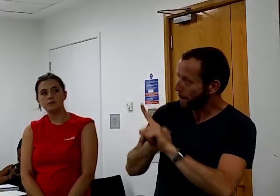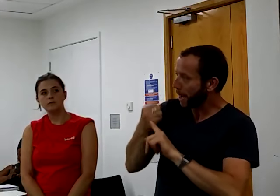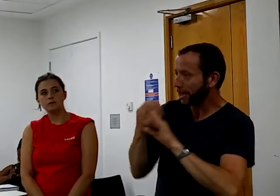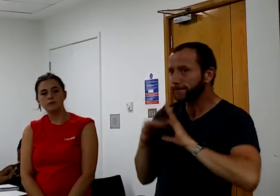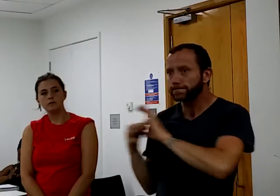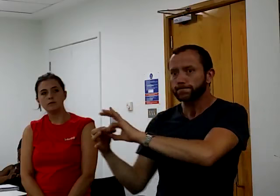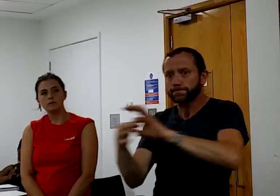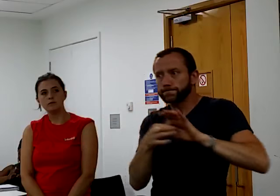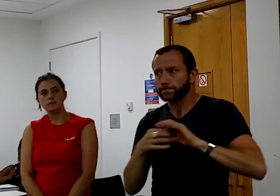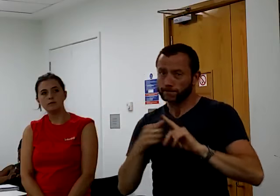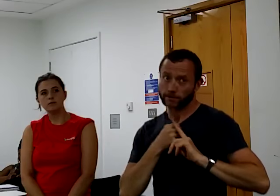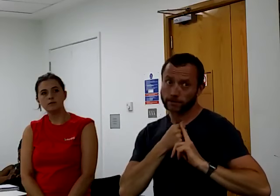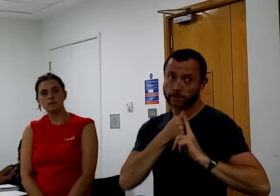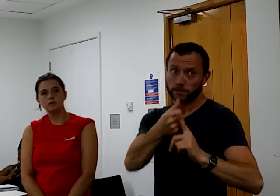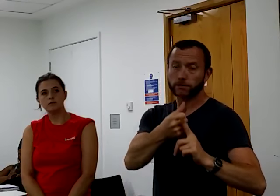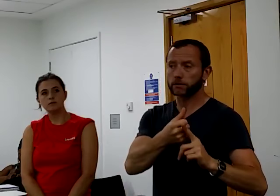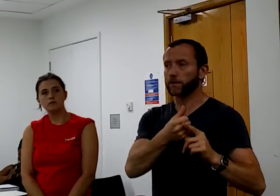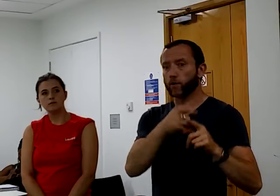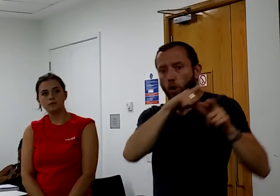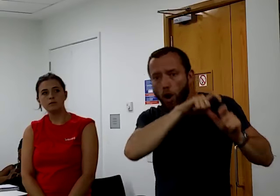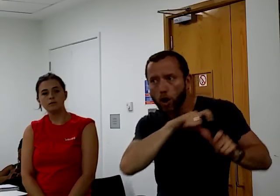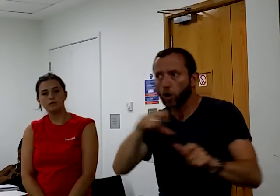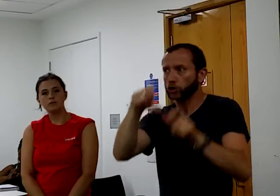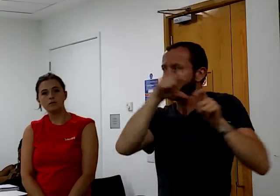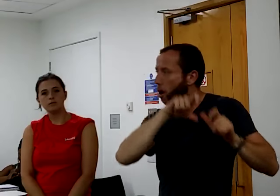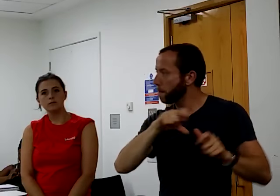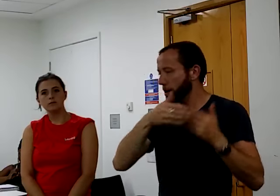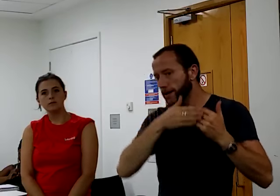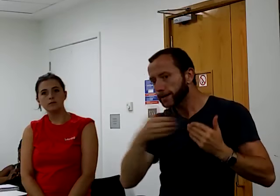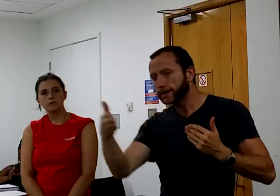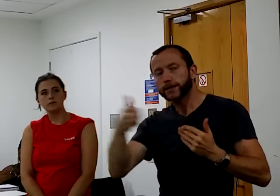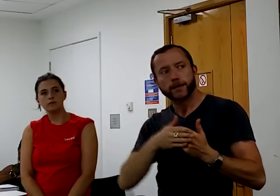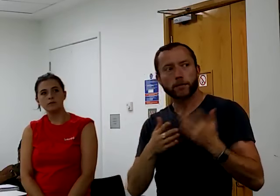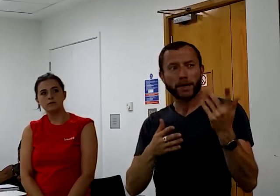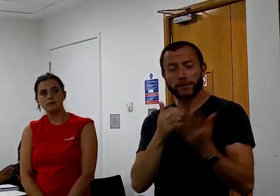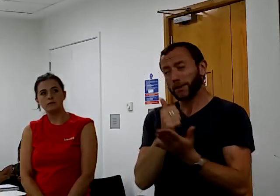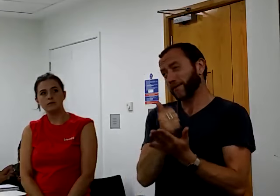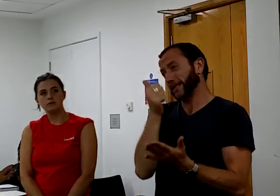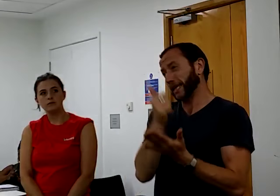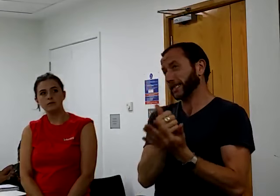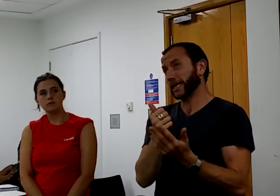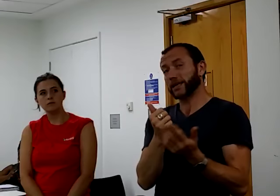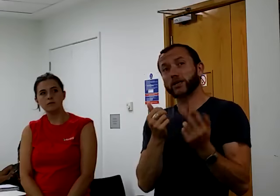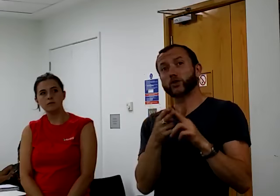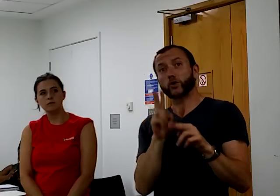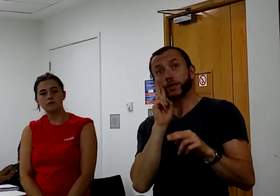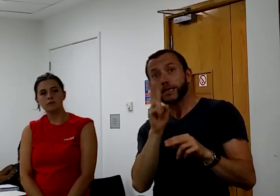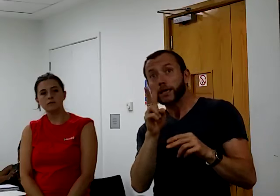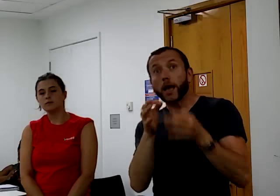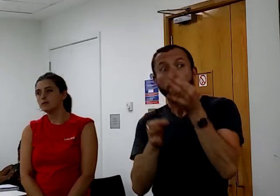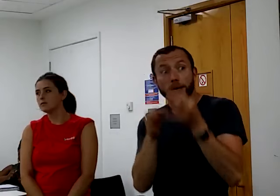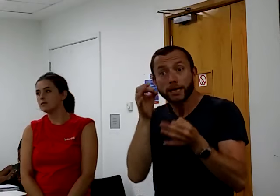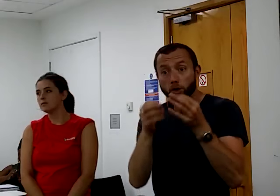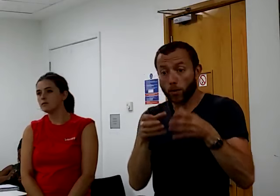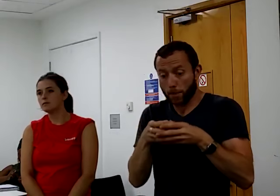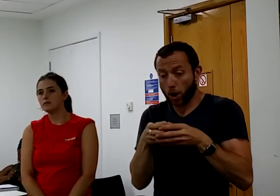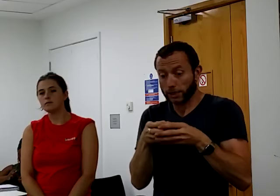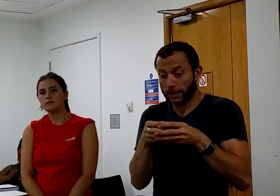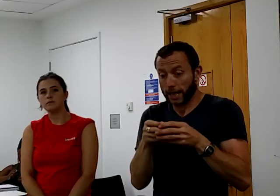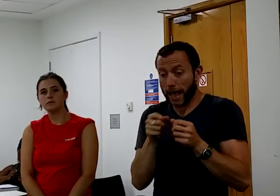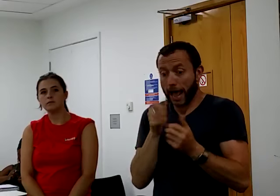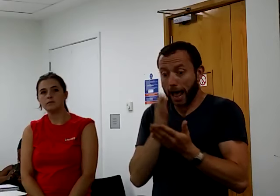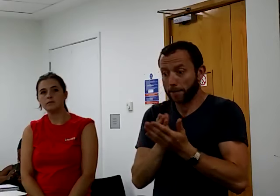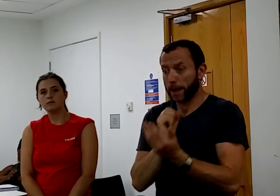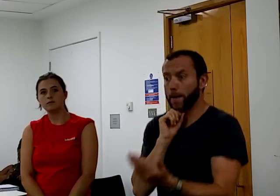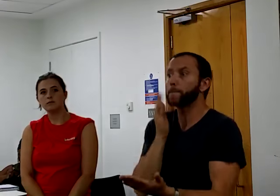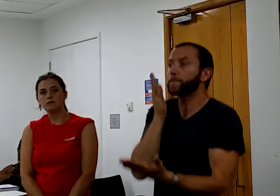campaigning for a long time. But how wonderful it would be to have a political party that